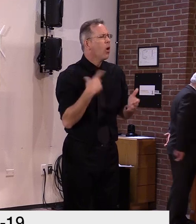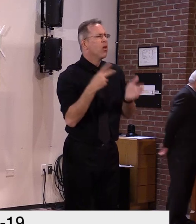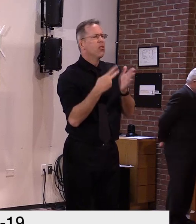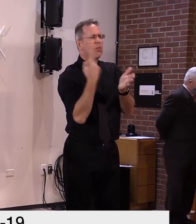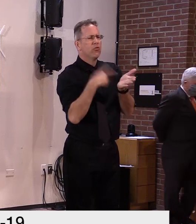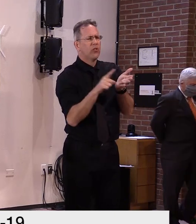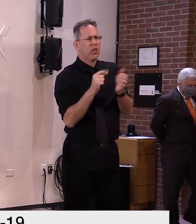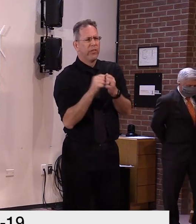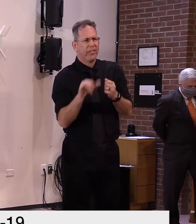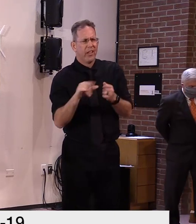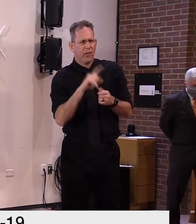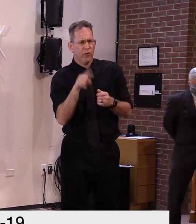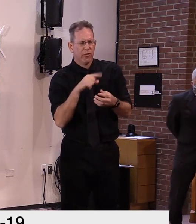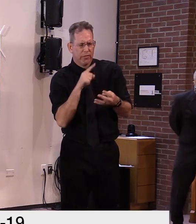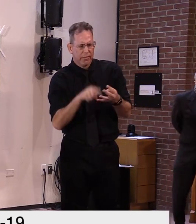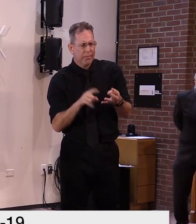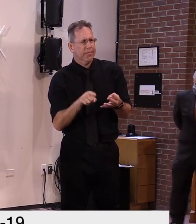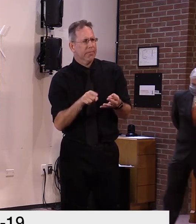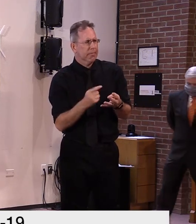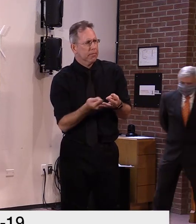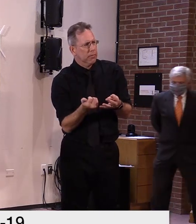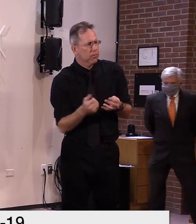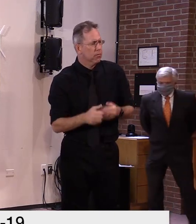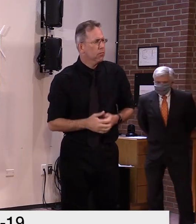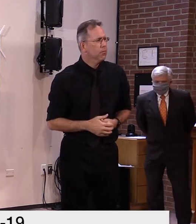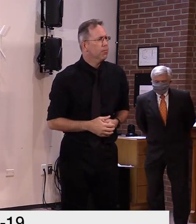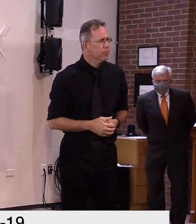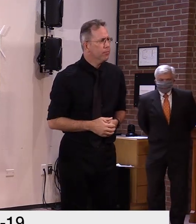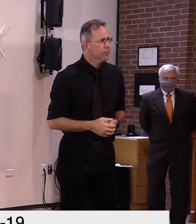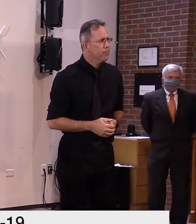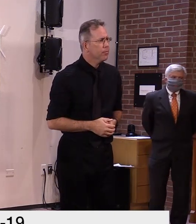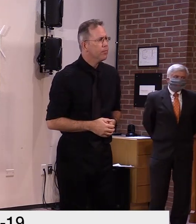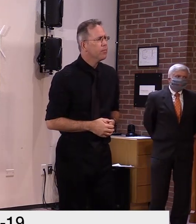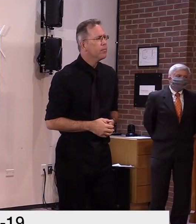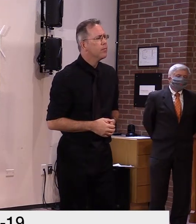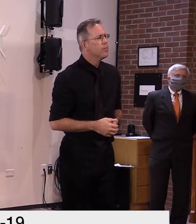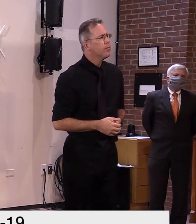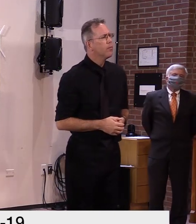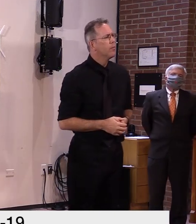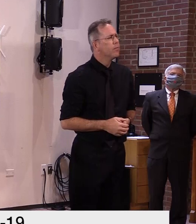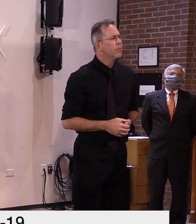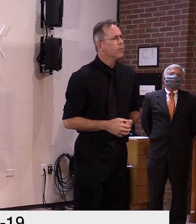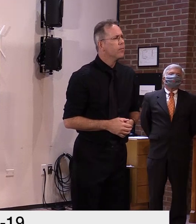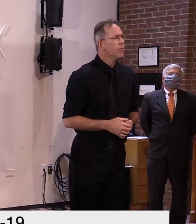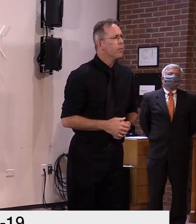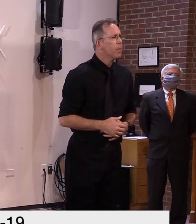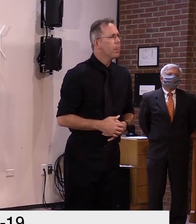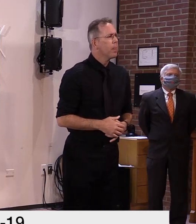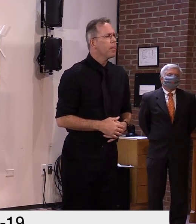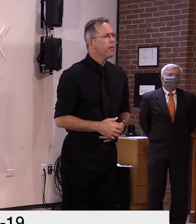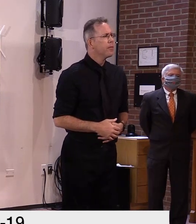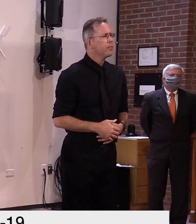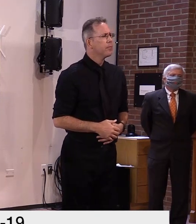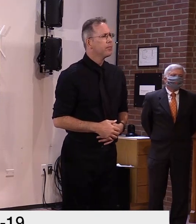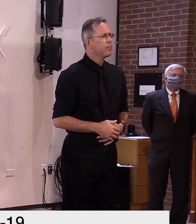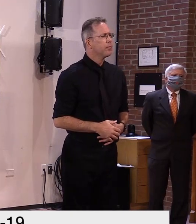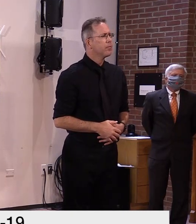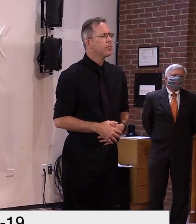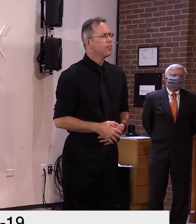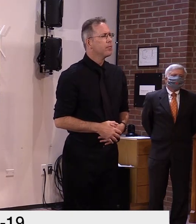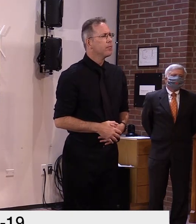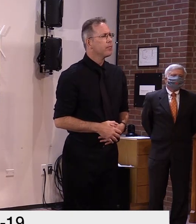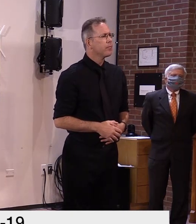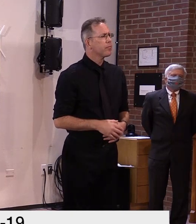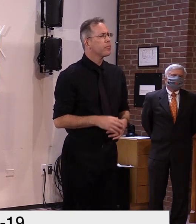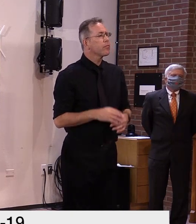portal. There is, to your overall question about people looking for work, there is